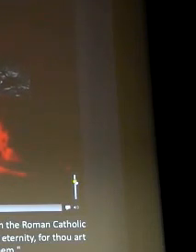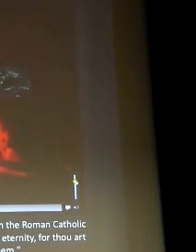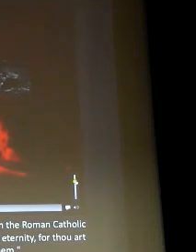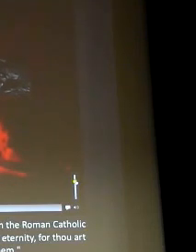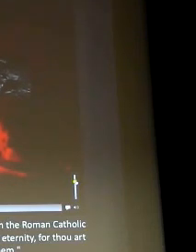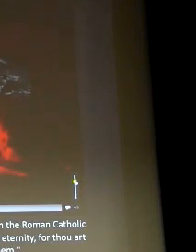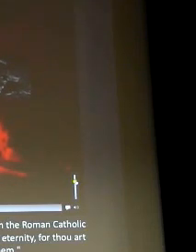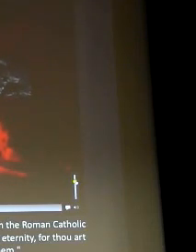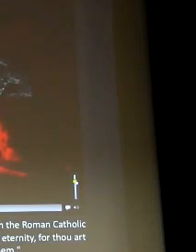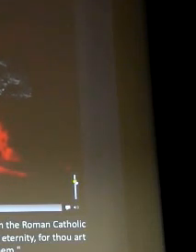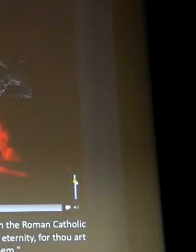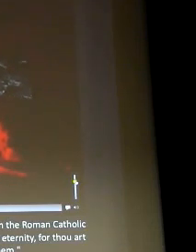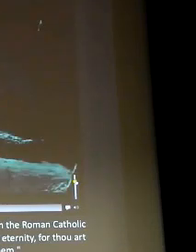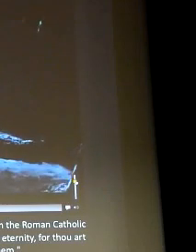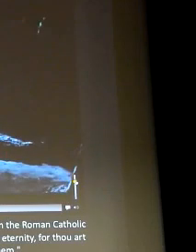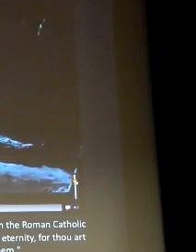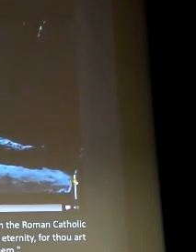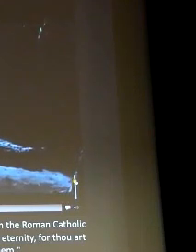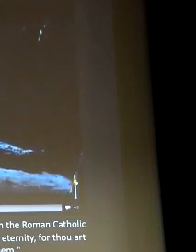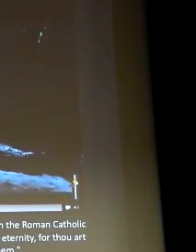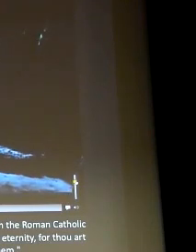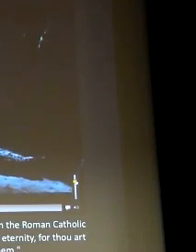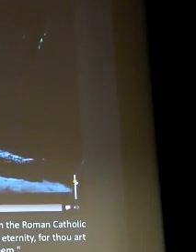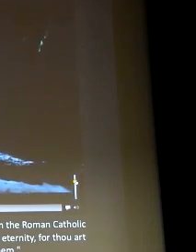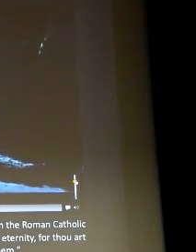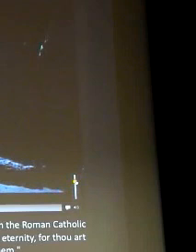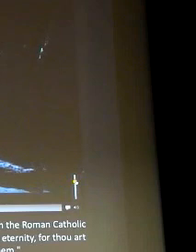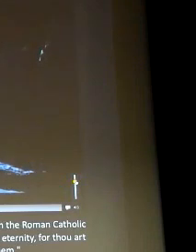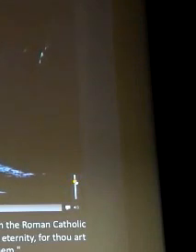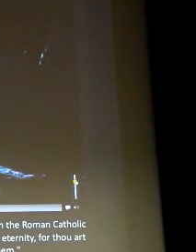who's made famous by this film.